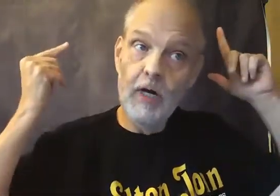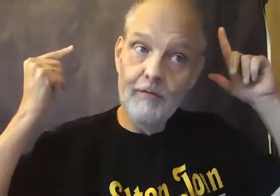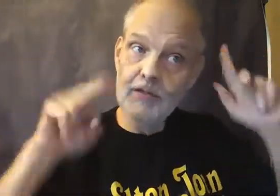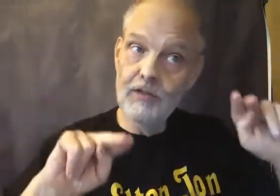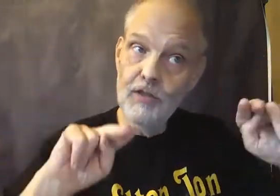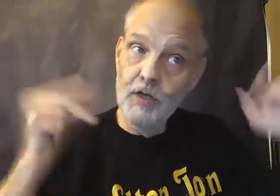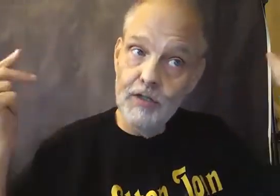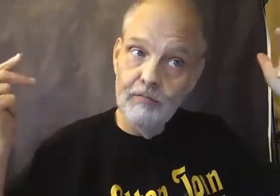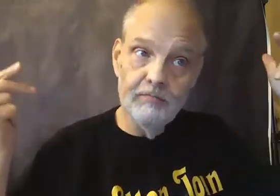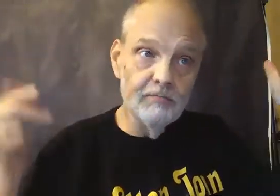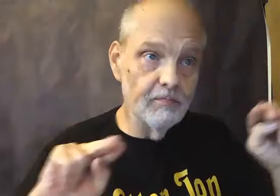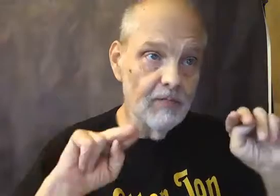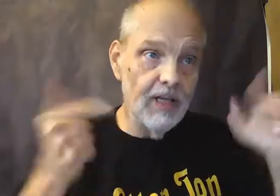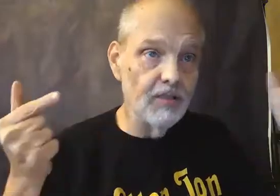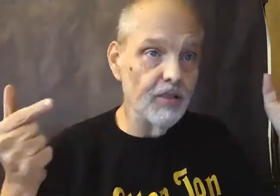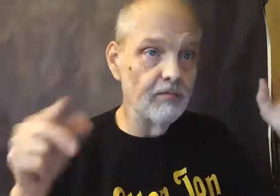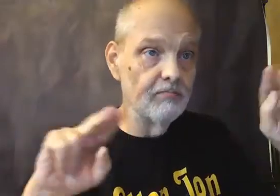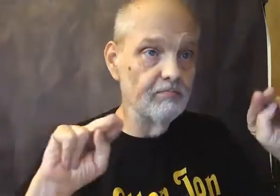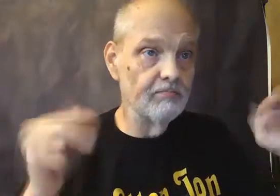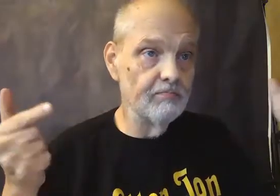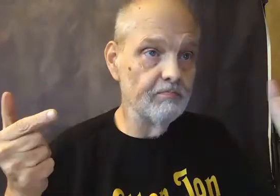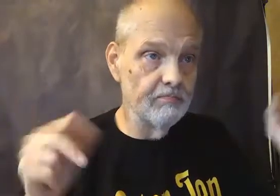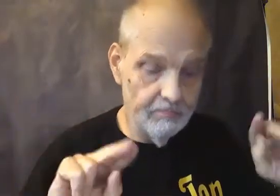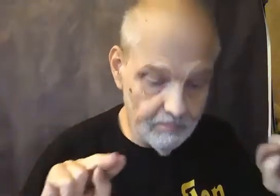whatever, it's no good. NG.